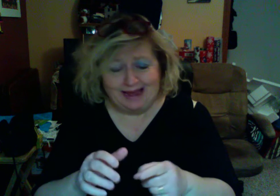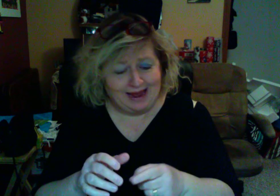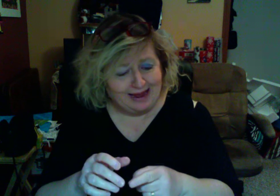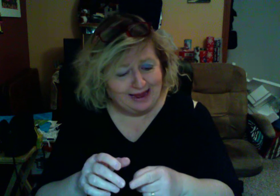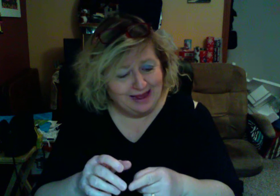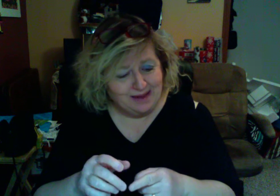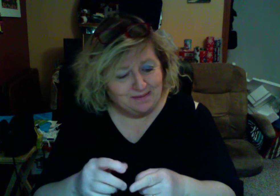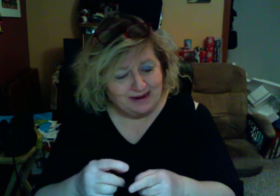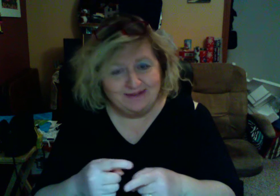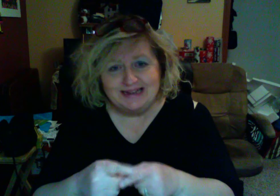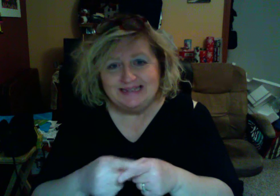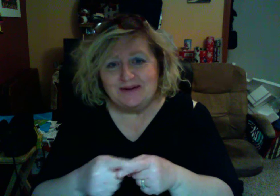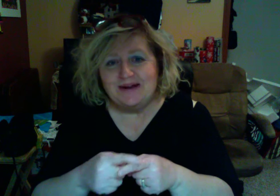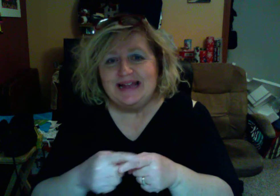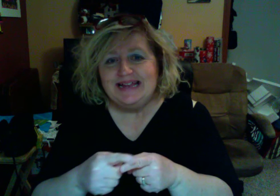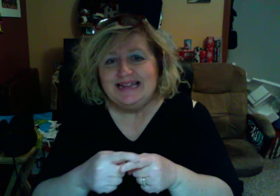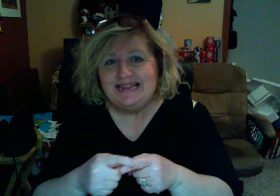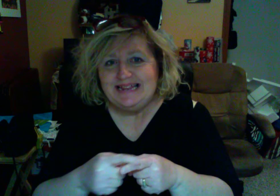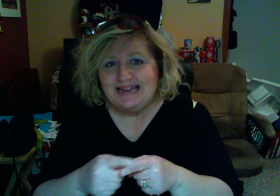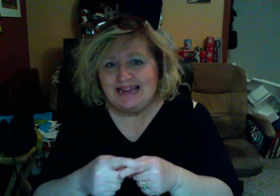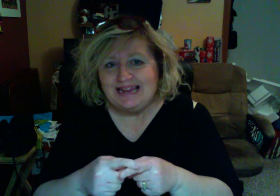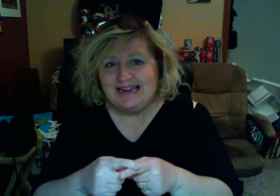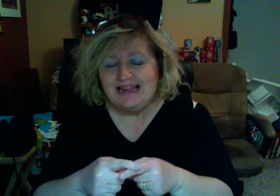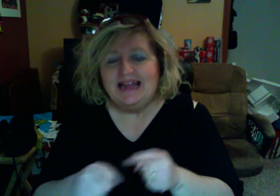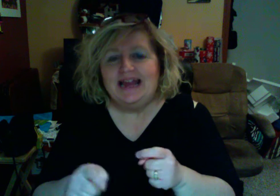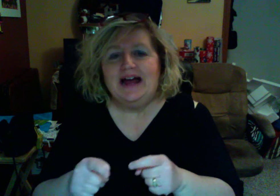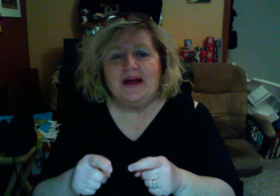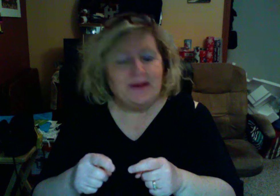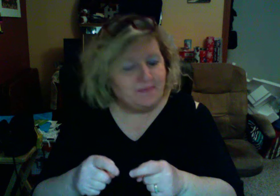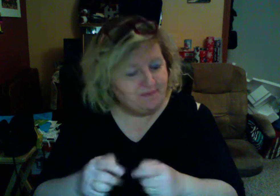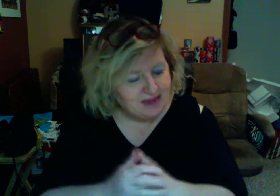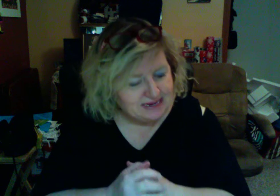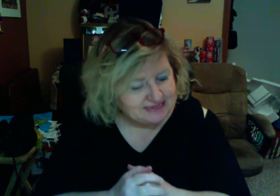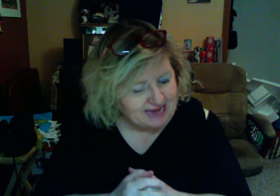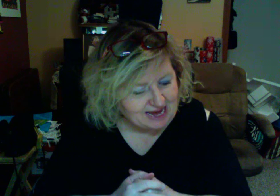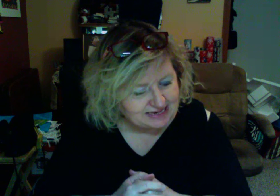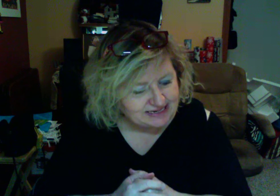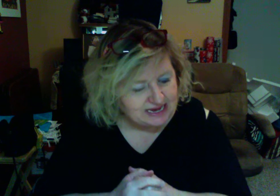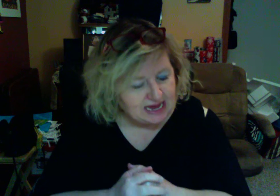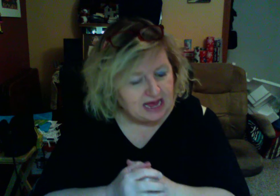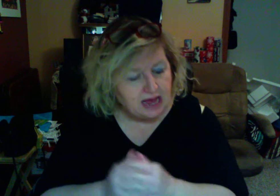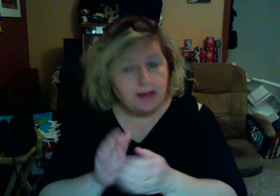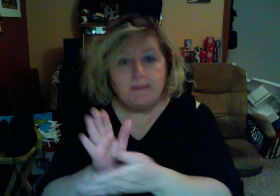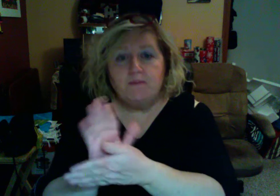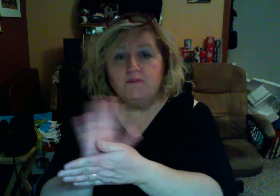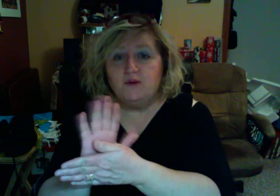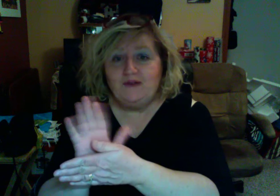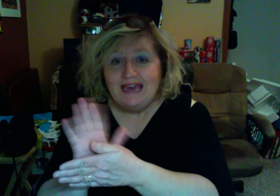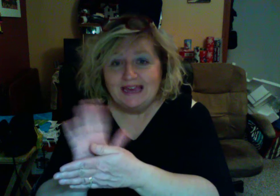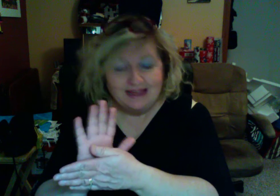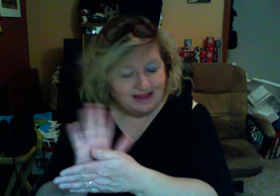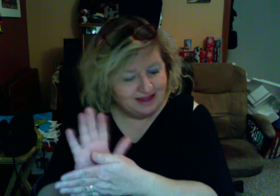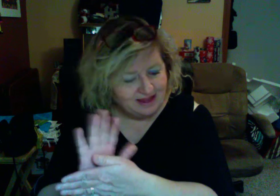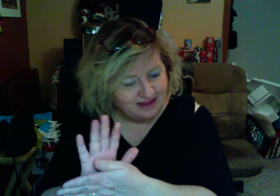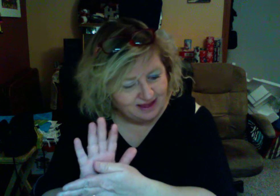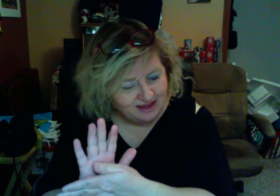Okay. But anyway, so knitting is that. Movie,